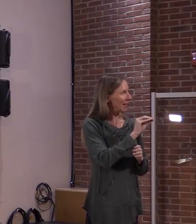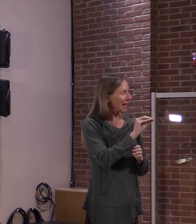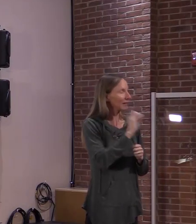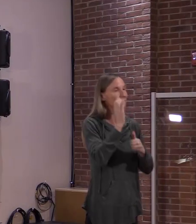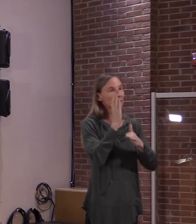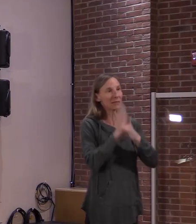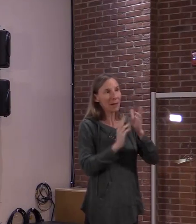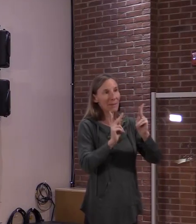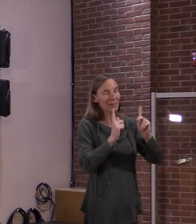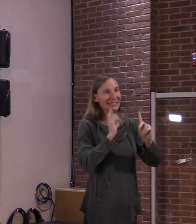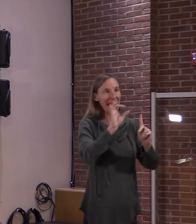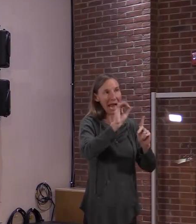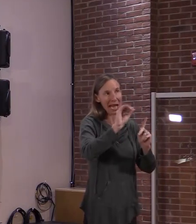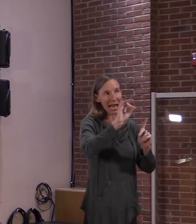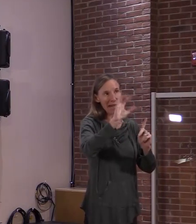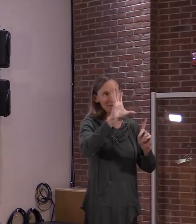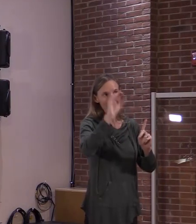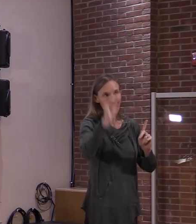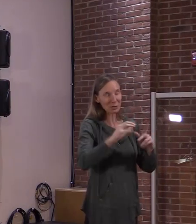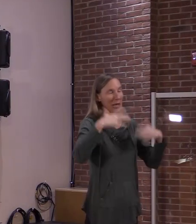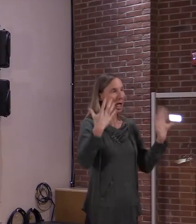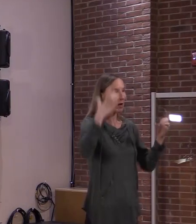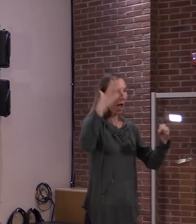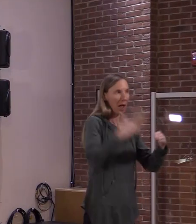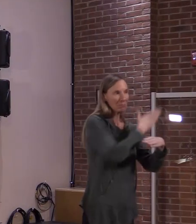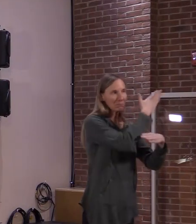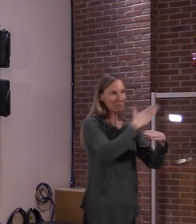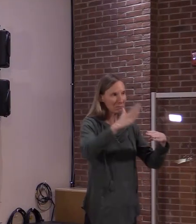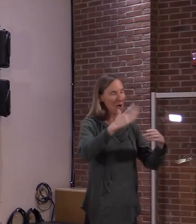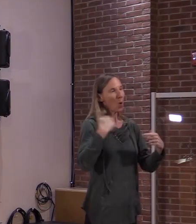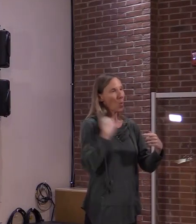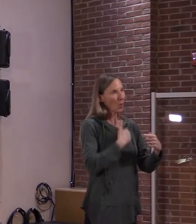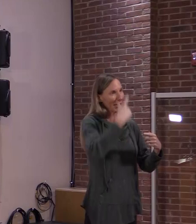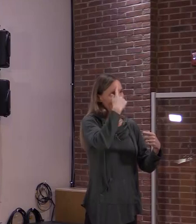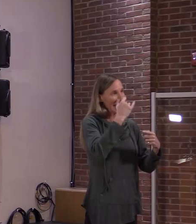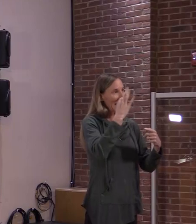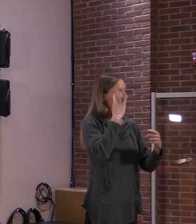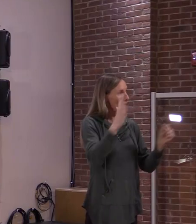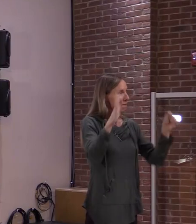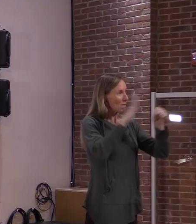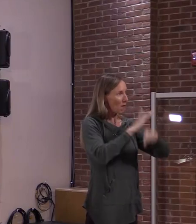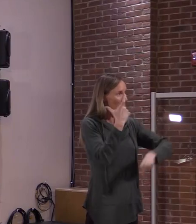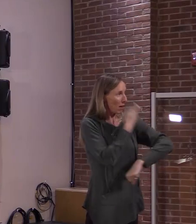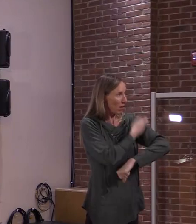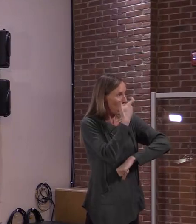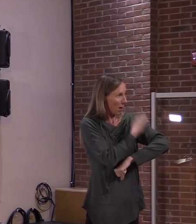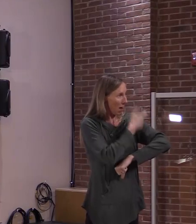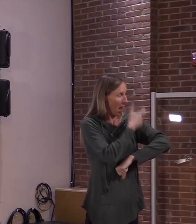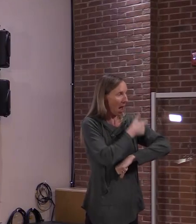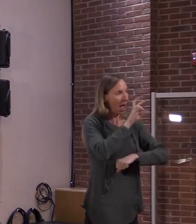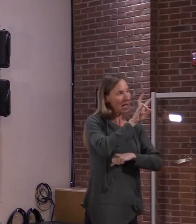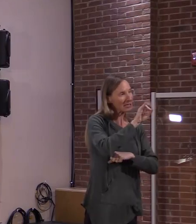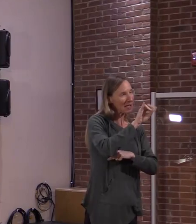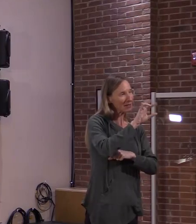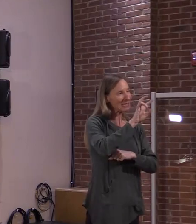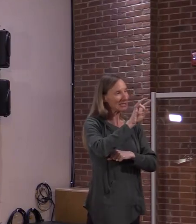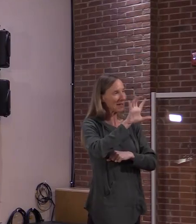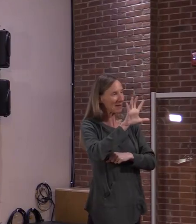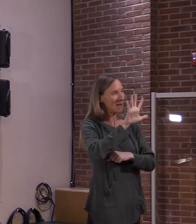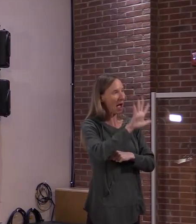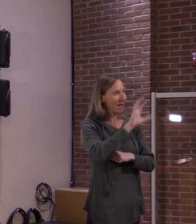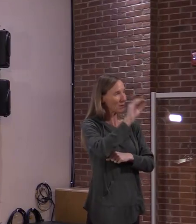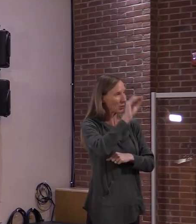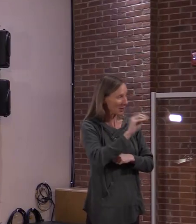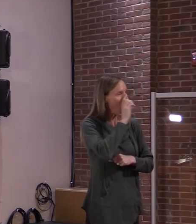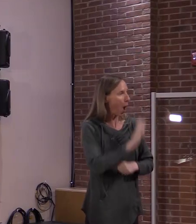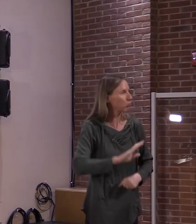90%. So I think most people are in the 75 to 85% range. It's kind of where it's settled